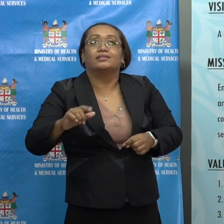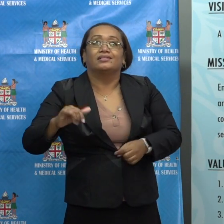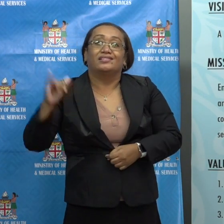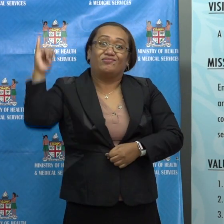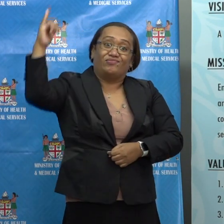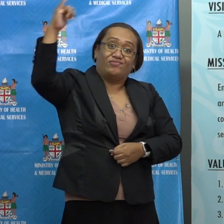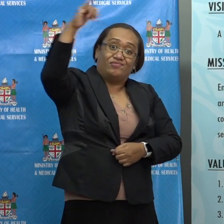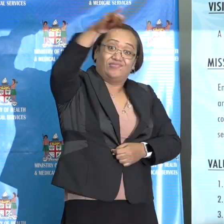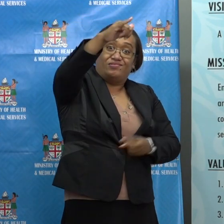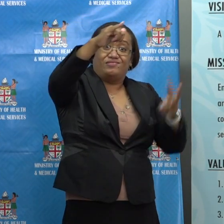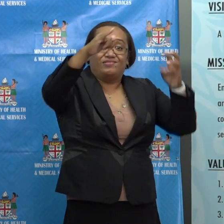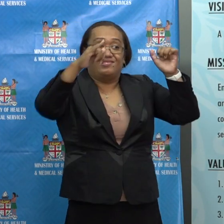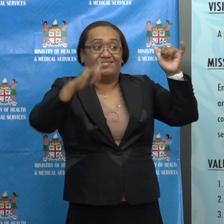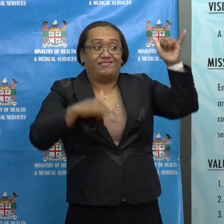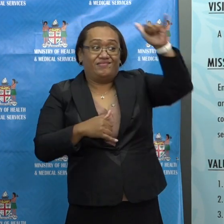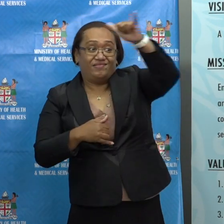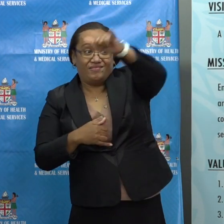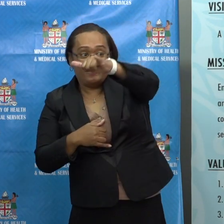services,